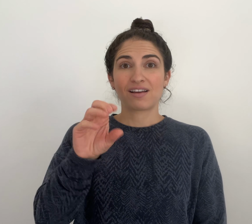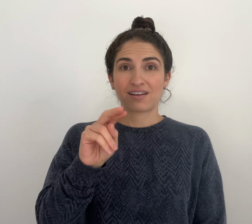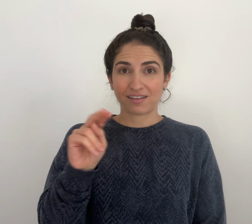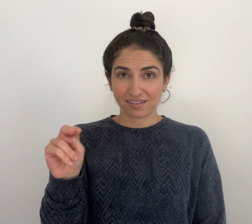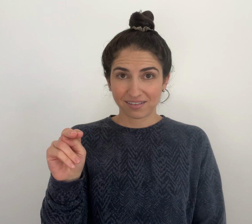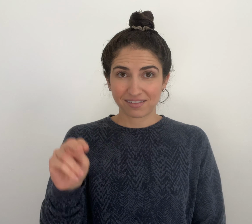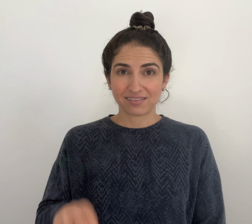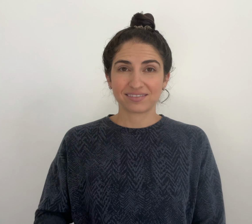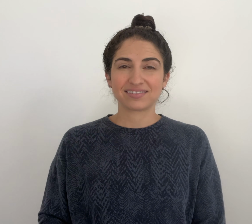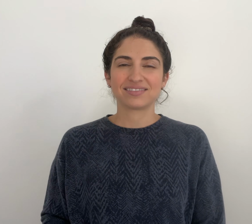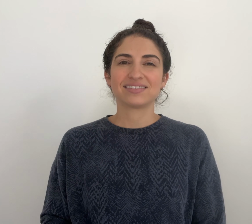Connecticut,